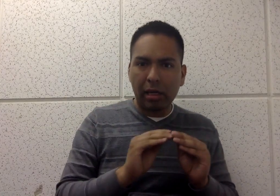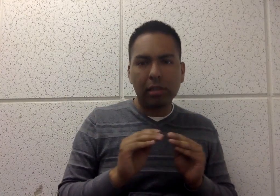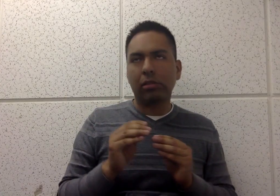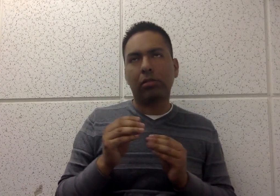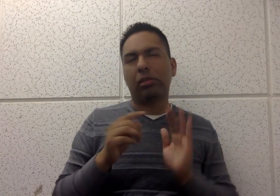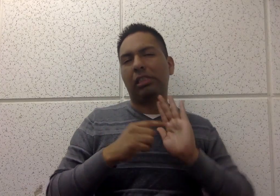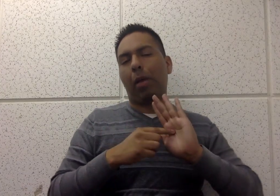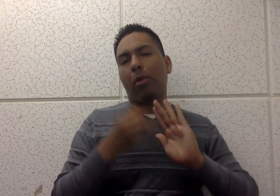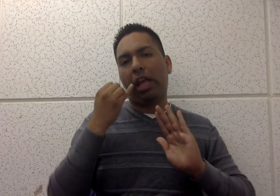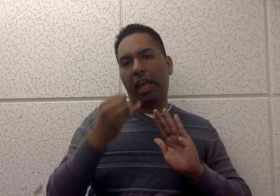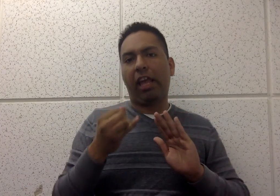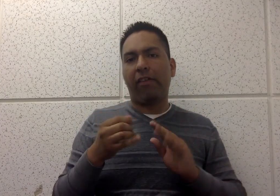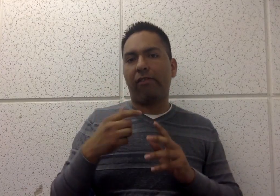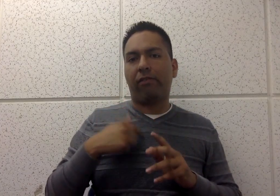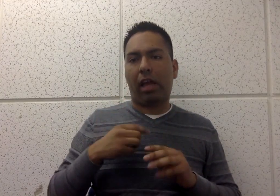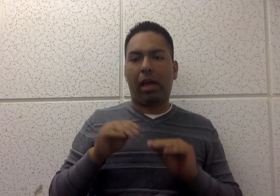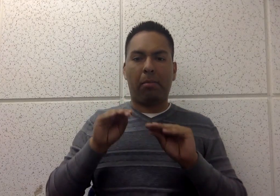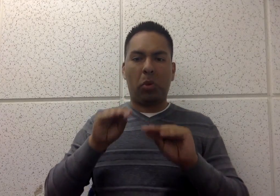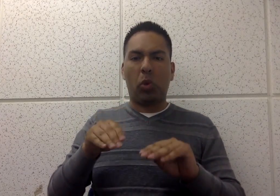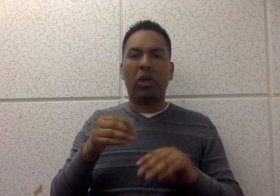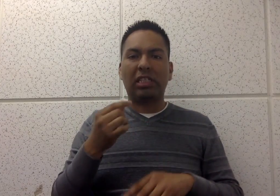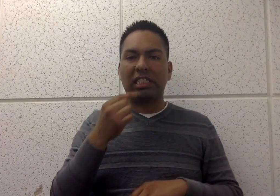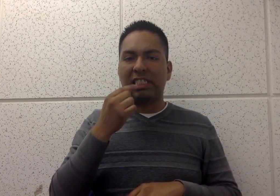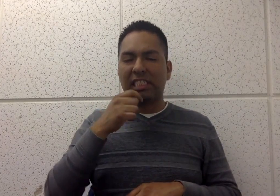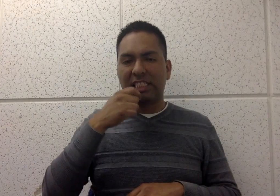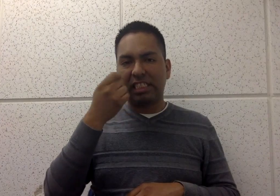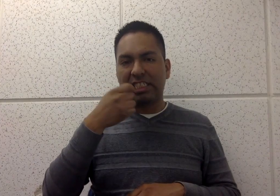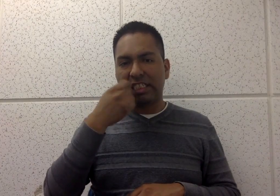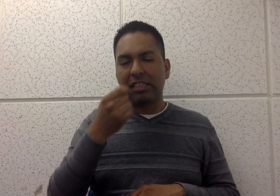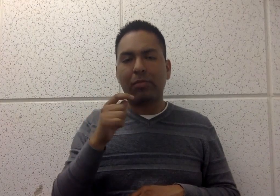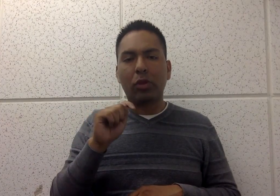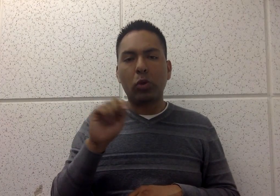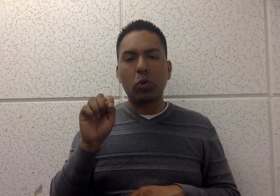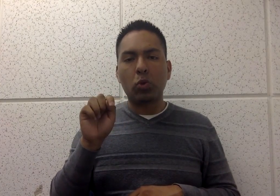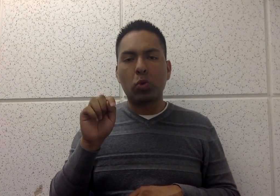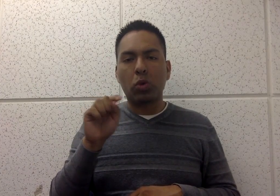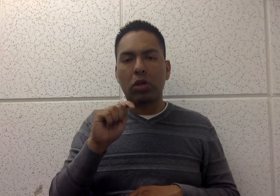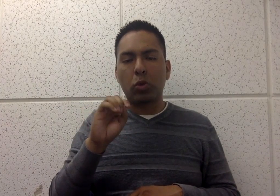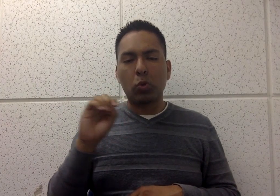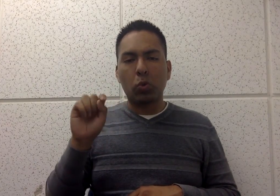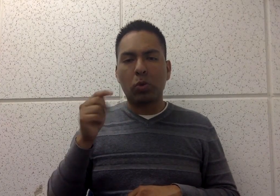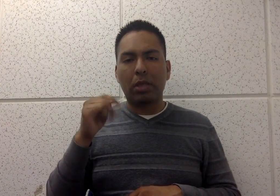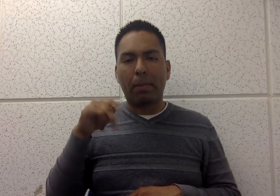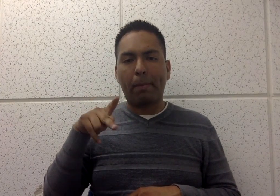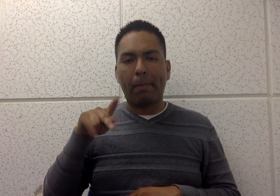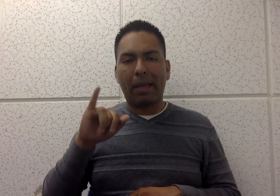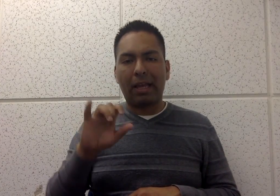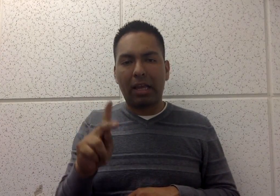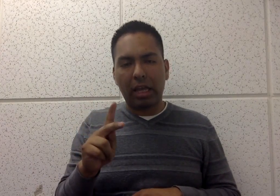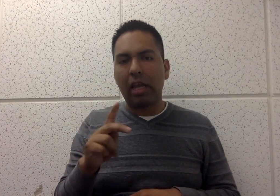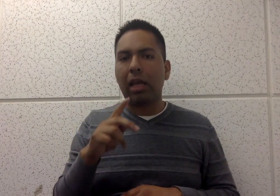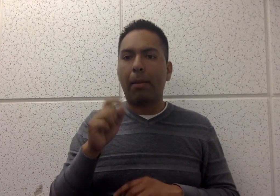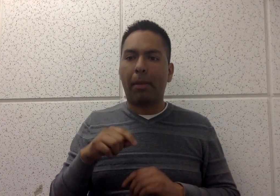of toothpicks, then nobody will ever switch back to nest maintenance. They have to get nest maintenance workers from inside the nest.